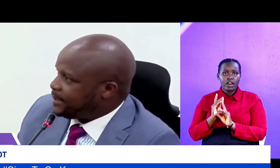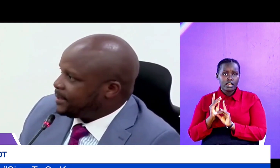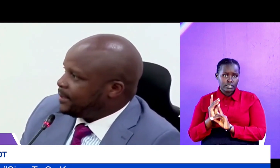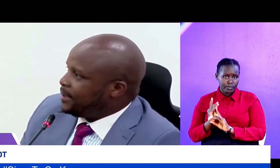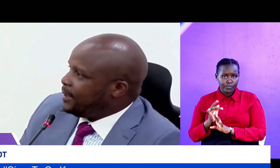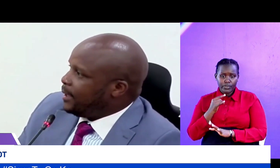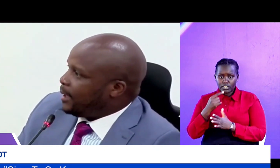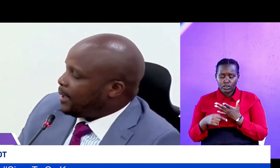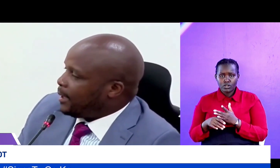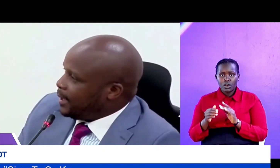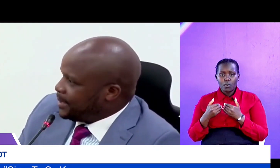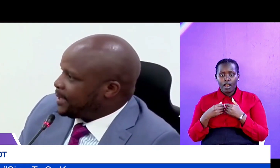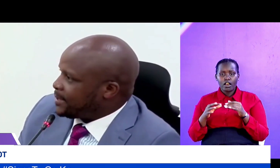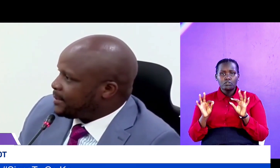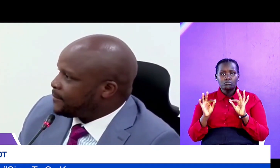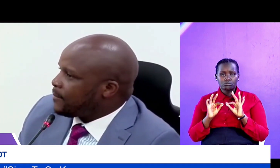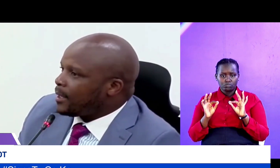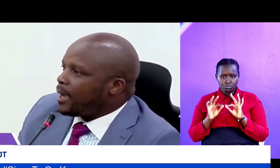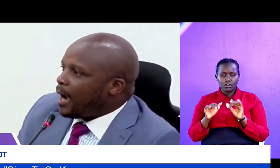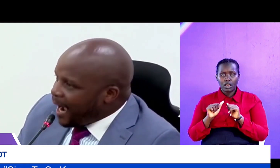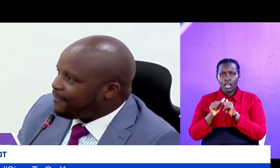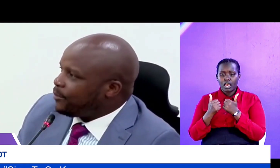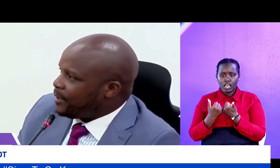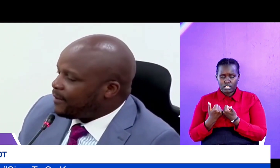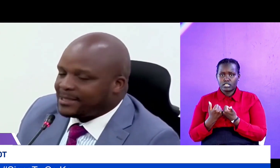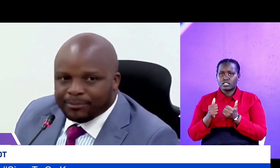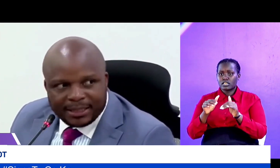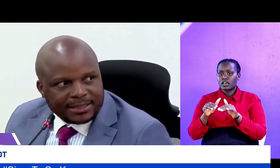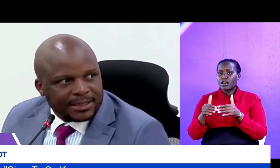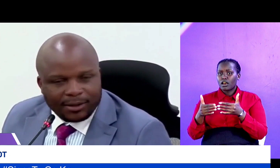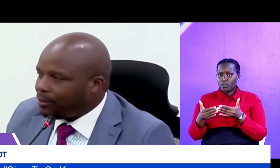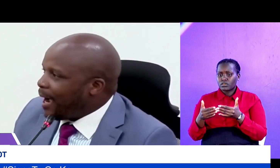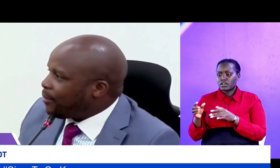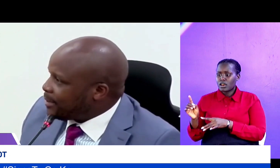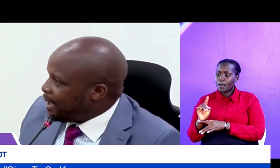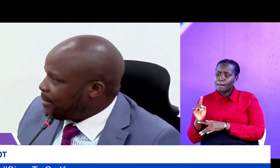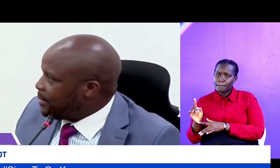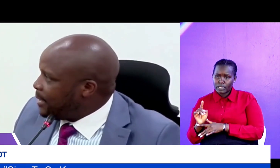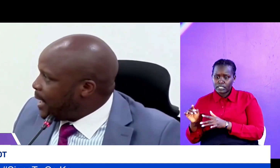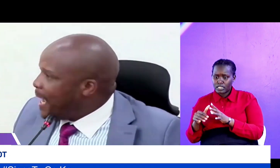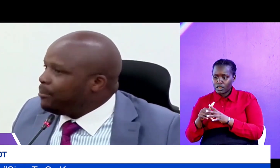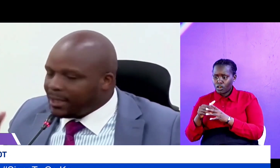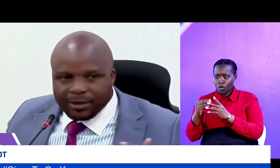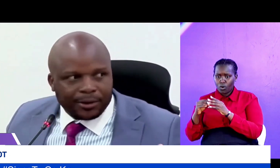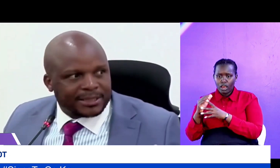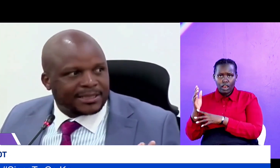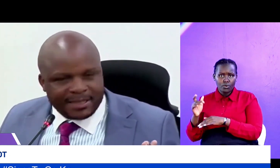legit agents. Have you, even as a ministry, gone out there and made noise and